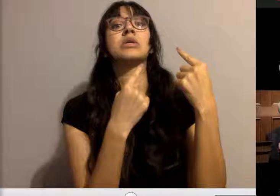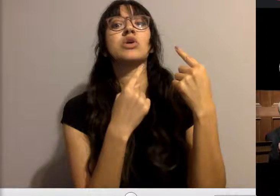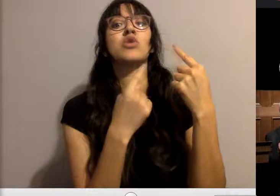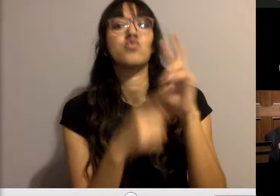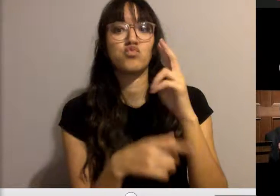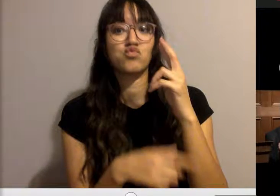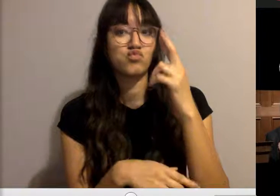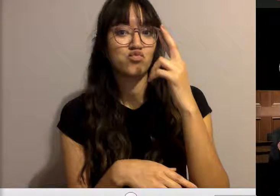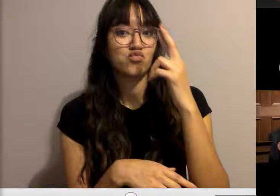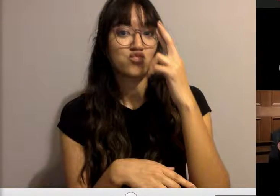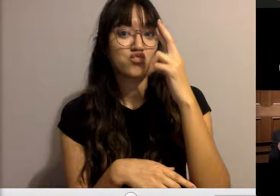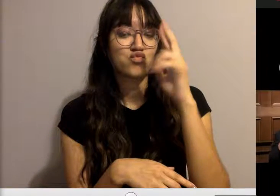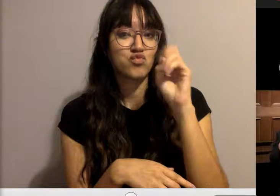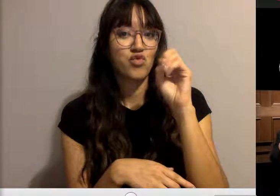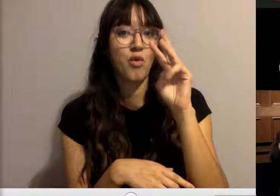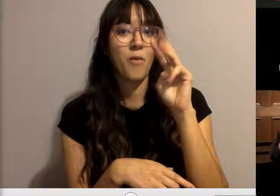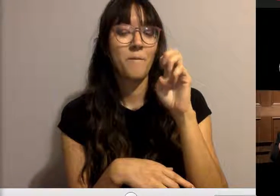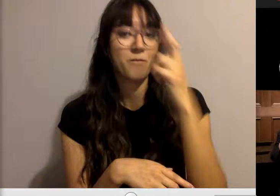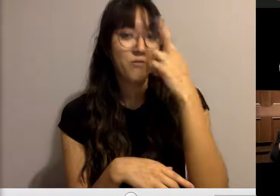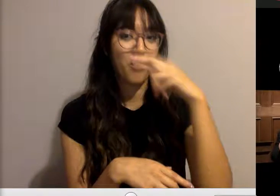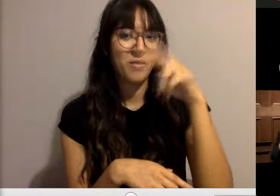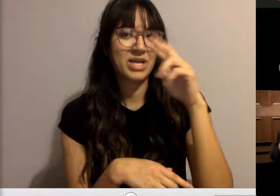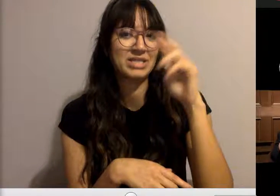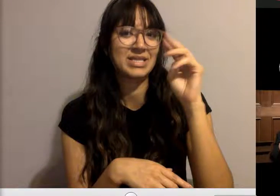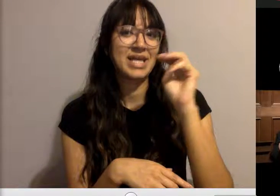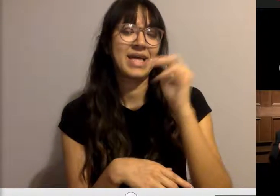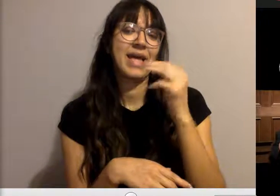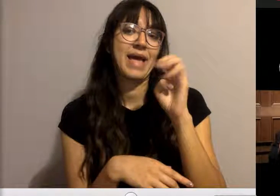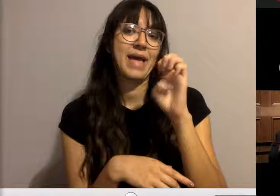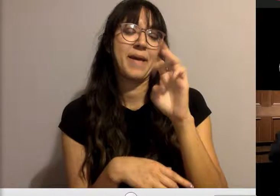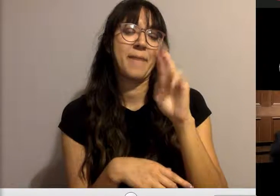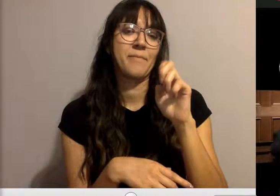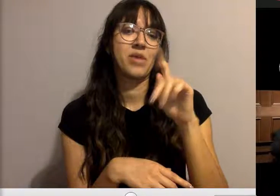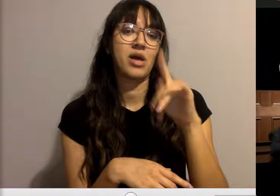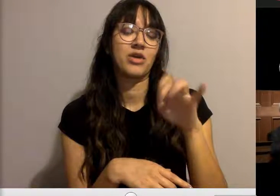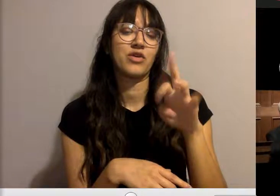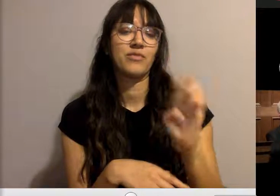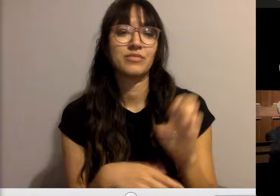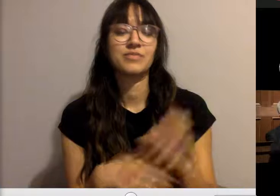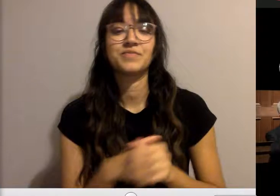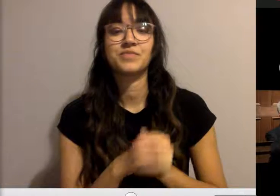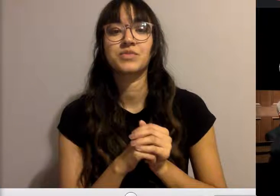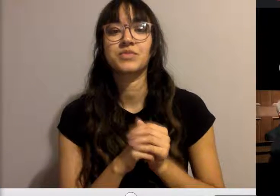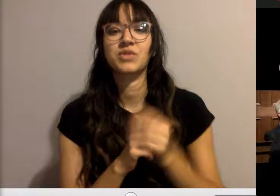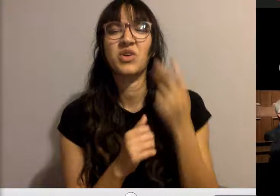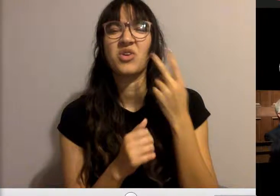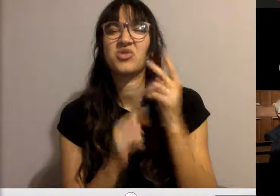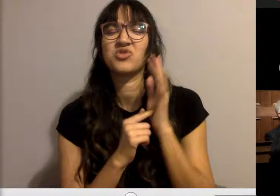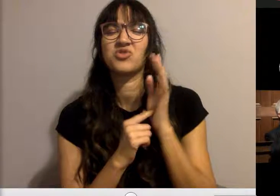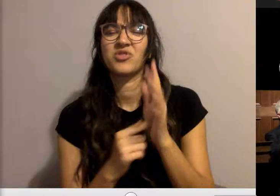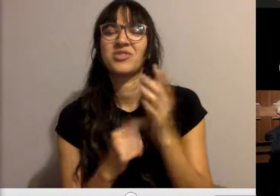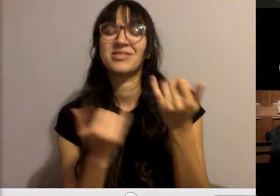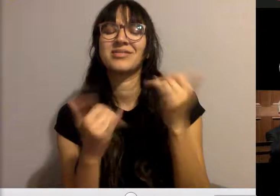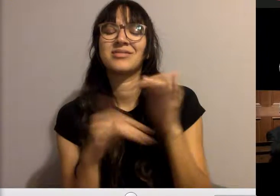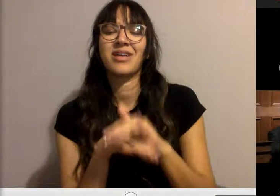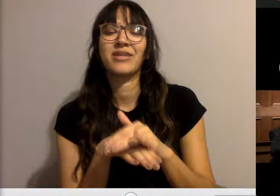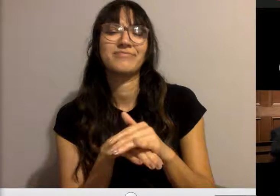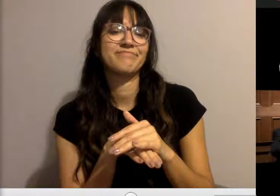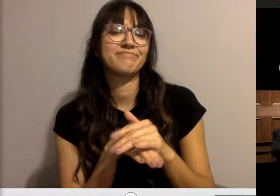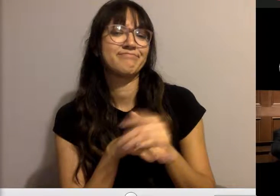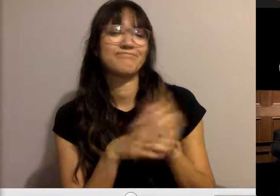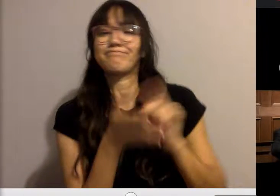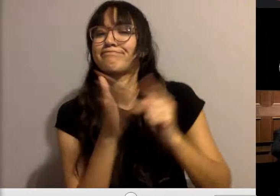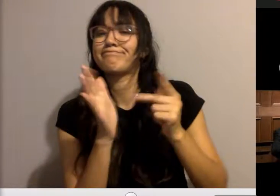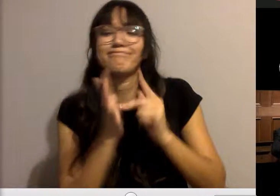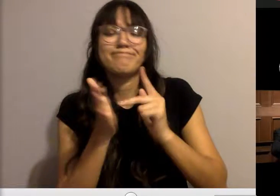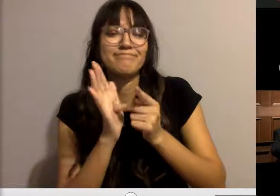may pale in comparison here. So let me show you tonight what I mean by that. And I'm fully aware that I'm